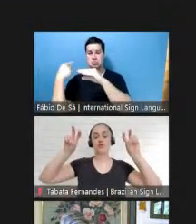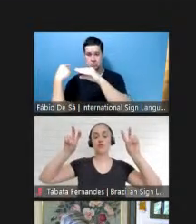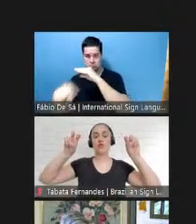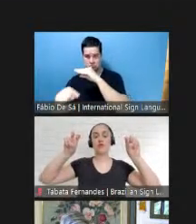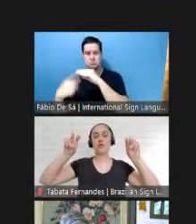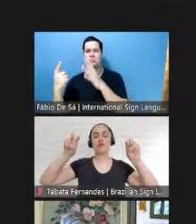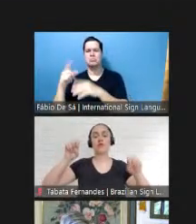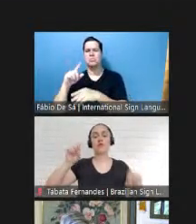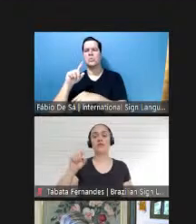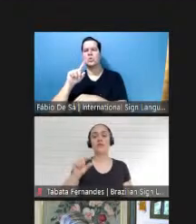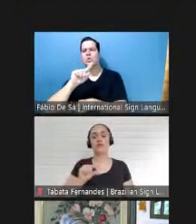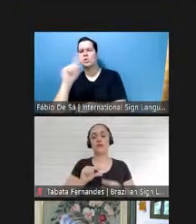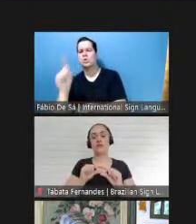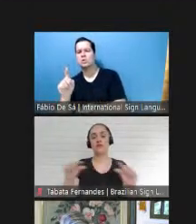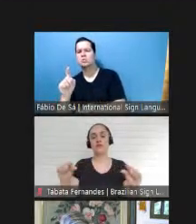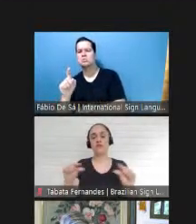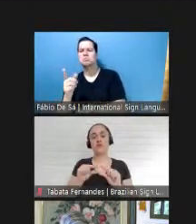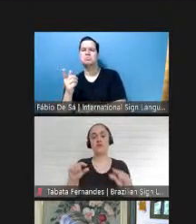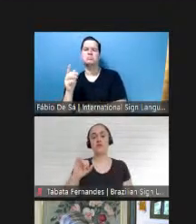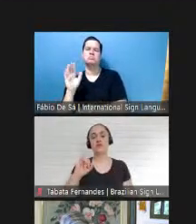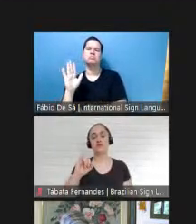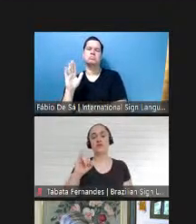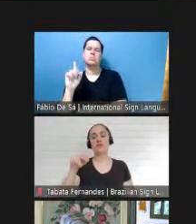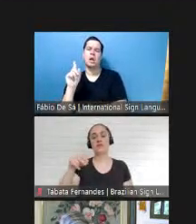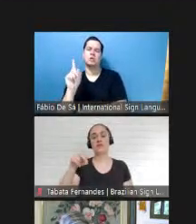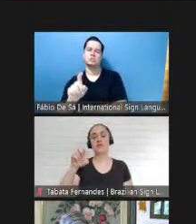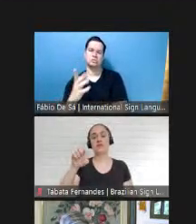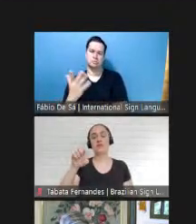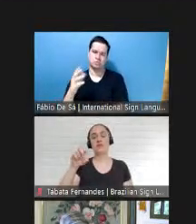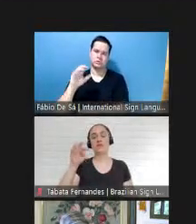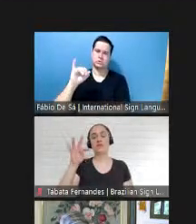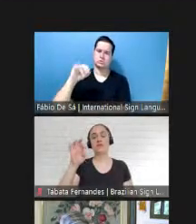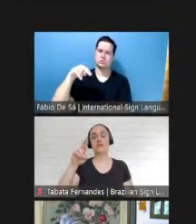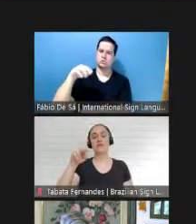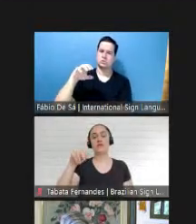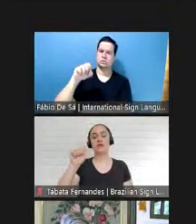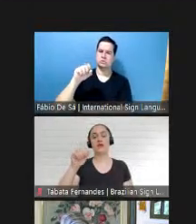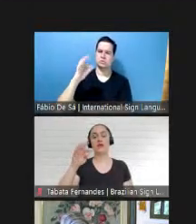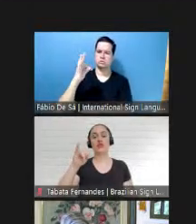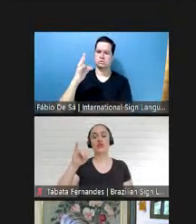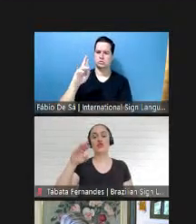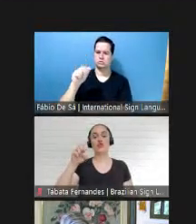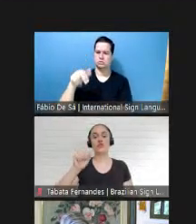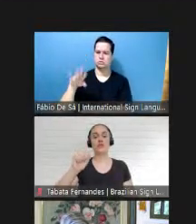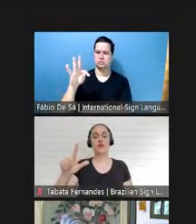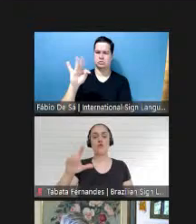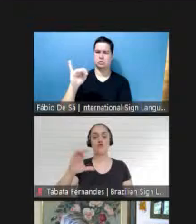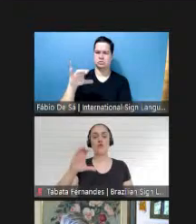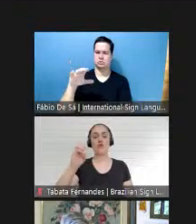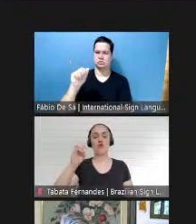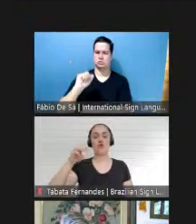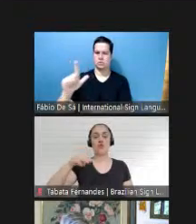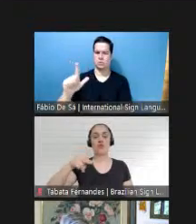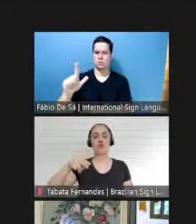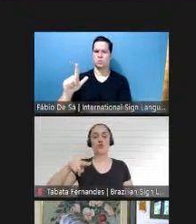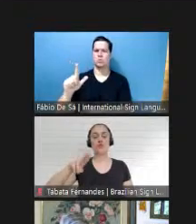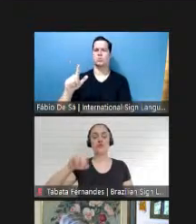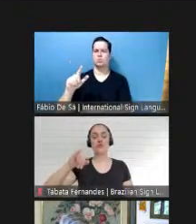written here on the slide with your name and if possible with the organization you